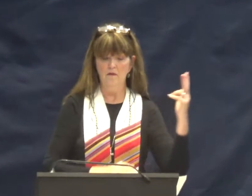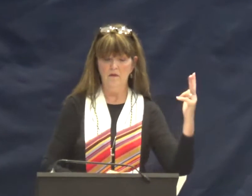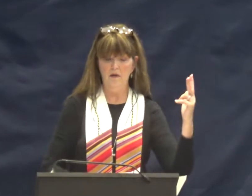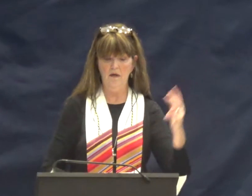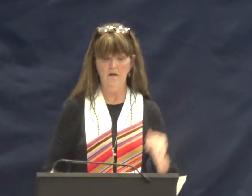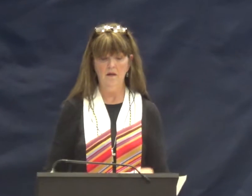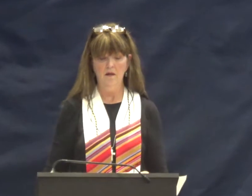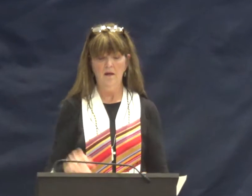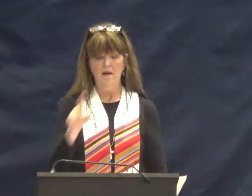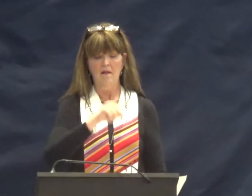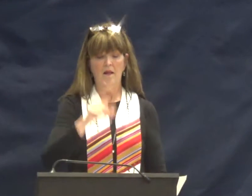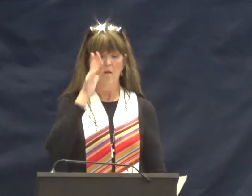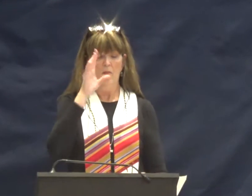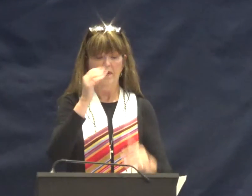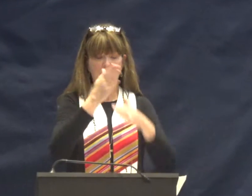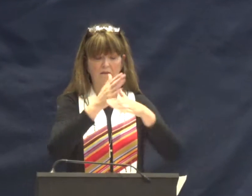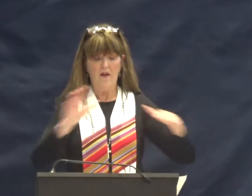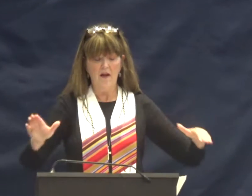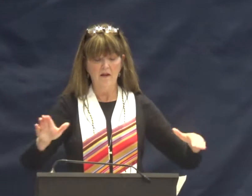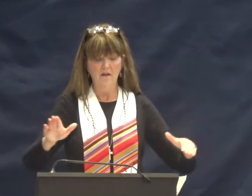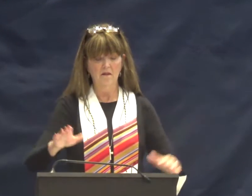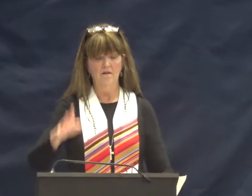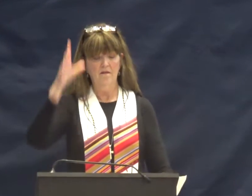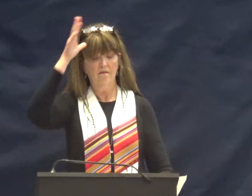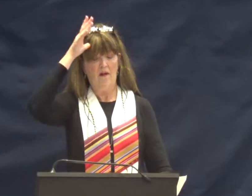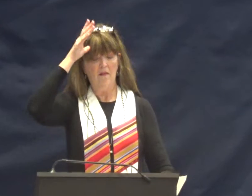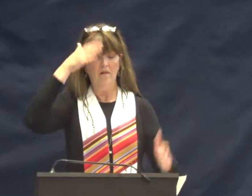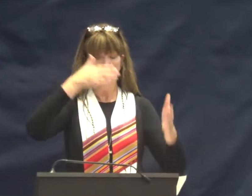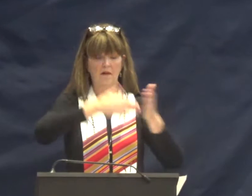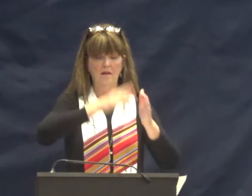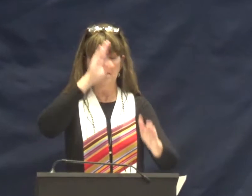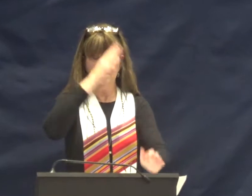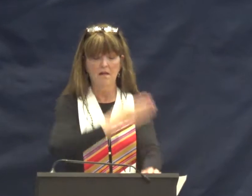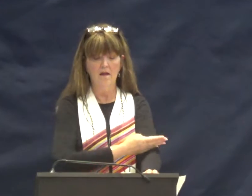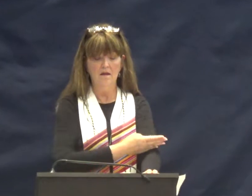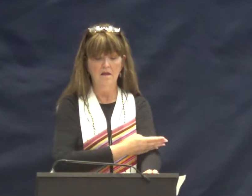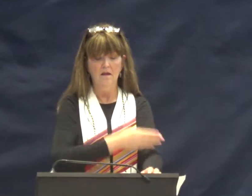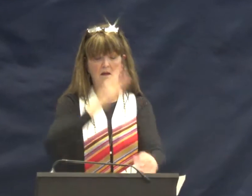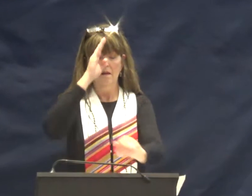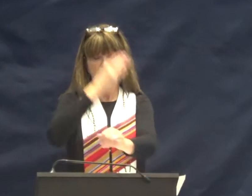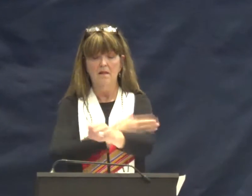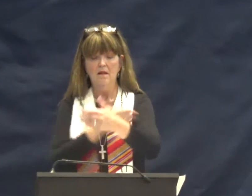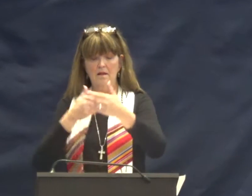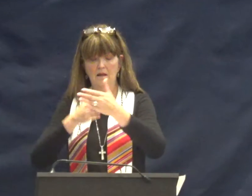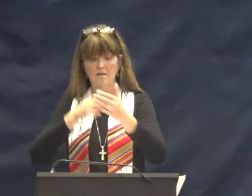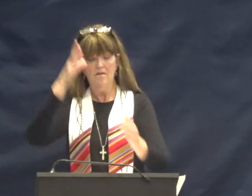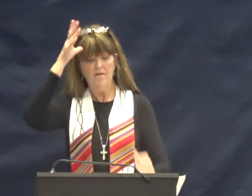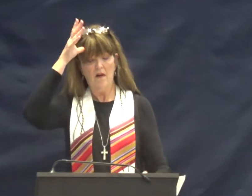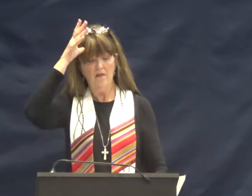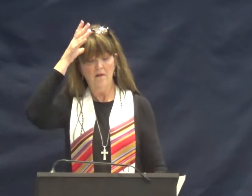two against three. They will be divided, father against son and son against